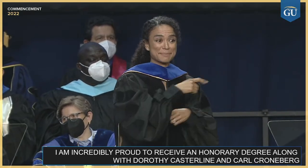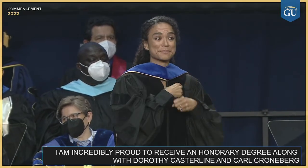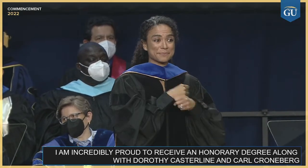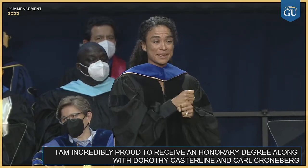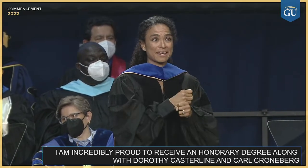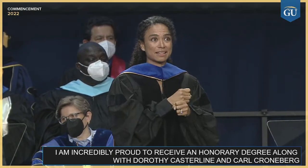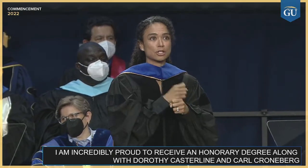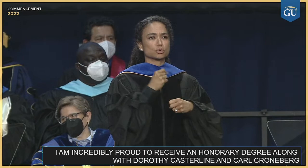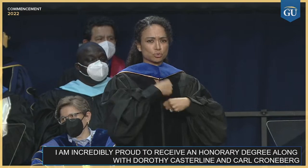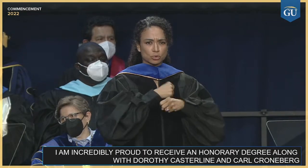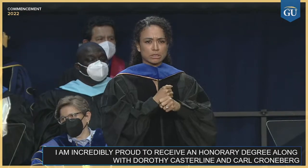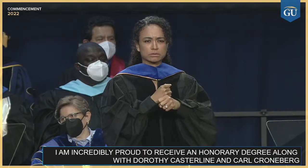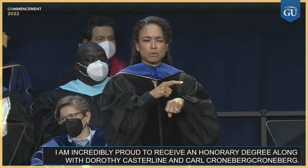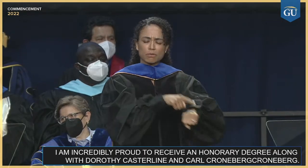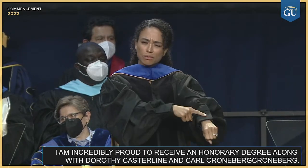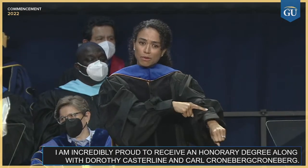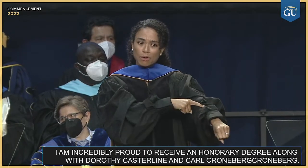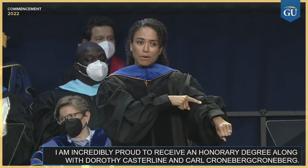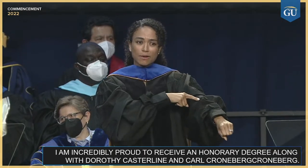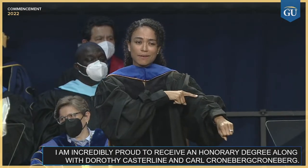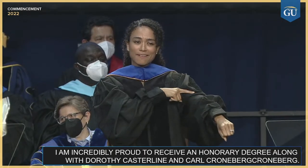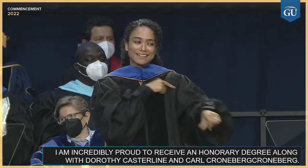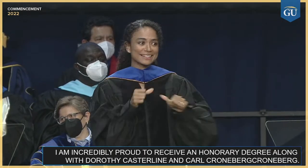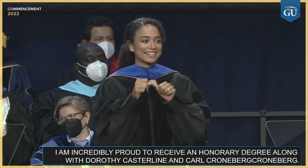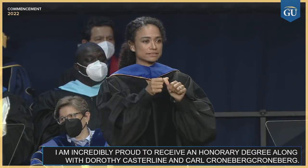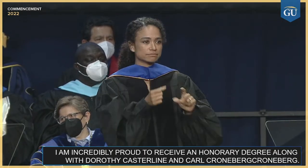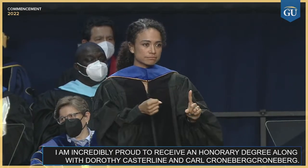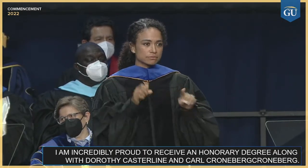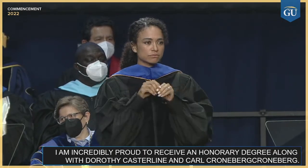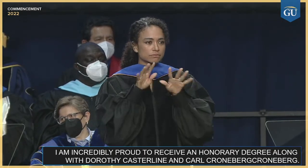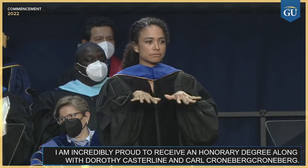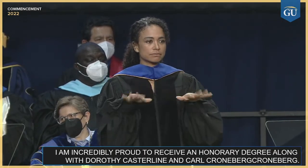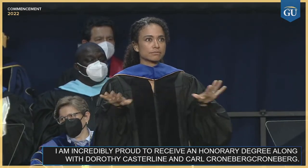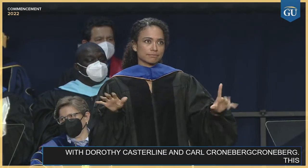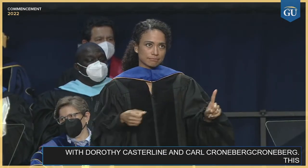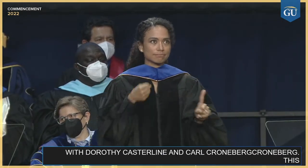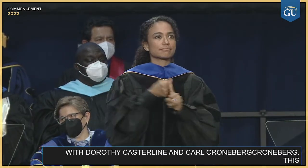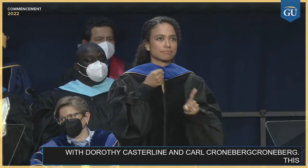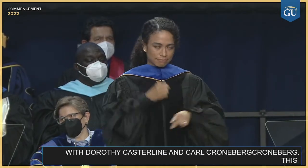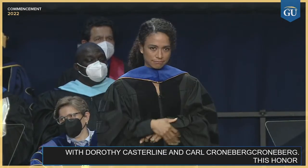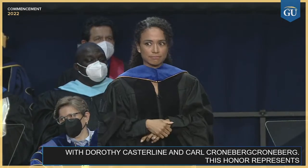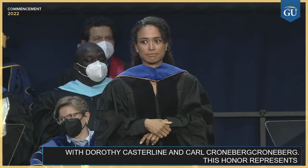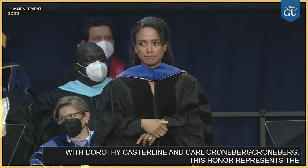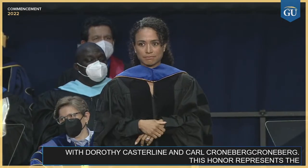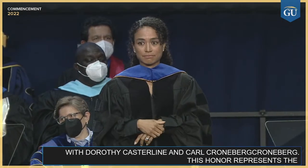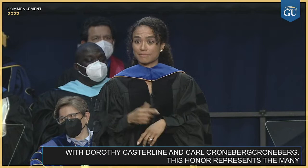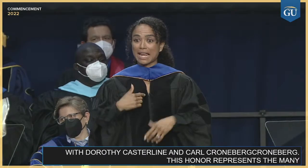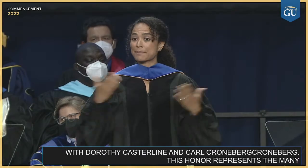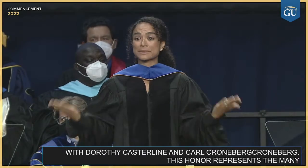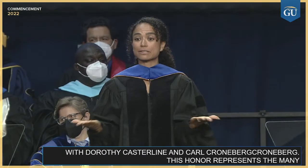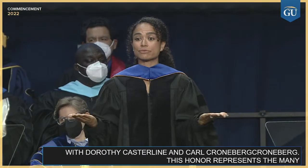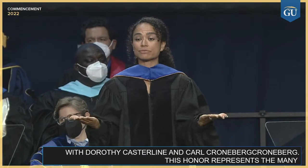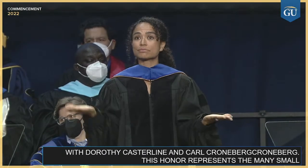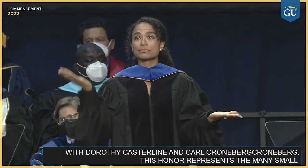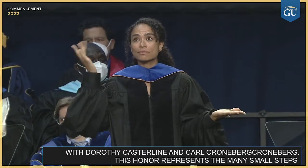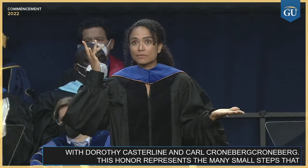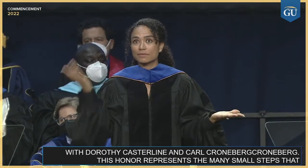This honor represents the many small steps that they made to create a long-lasting ripple